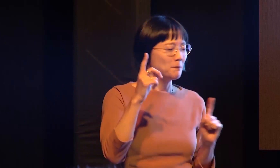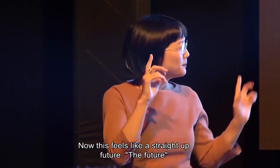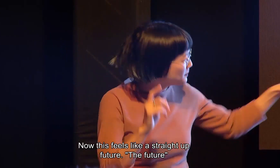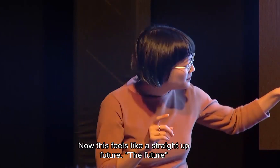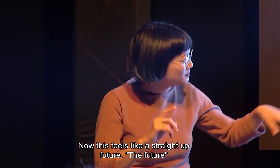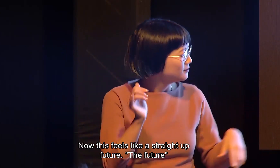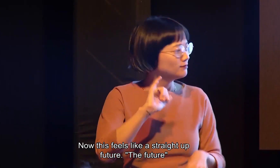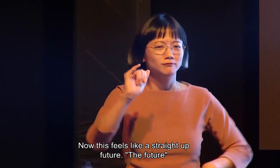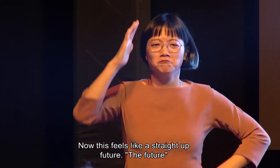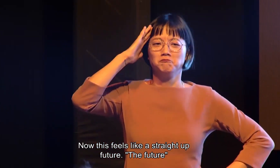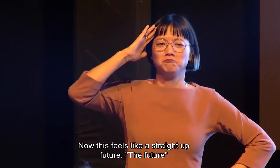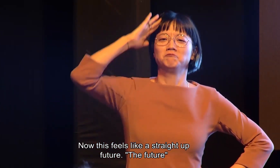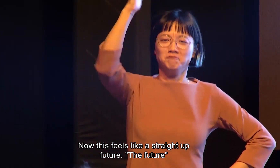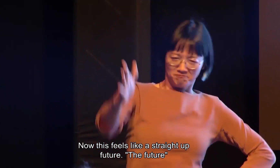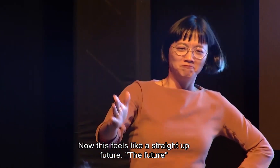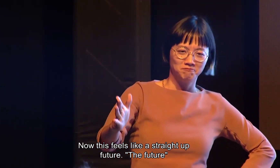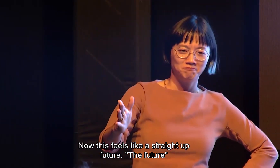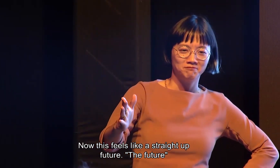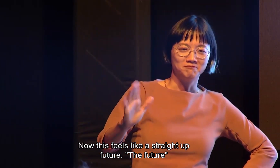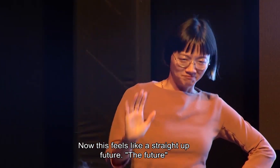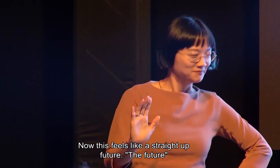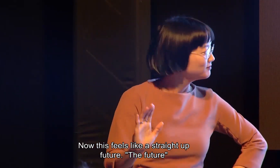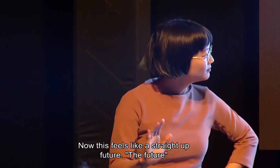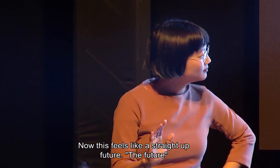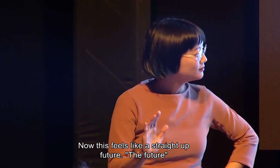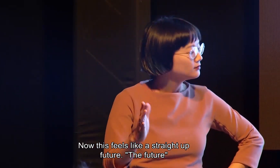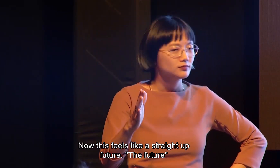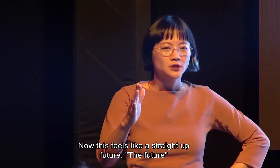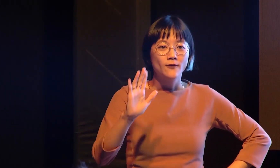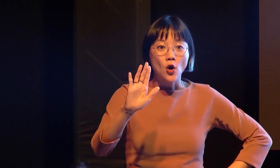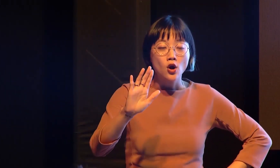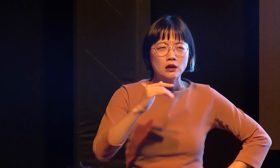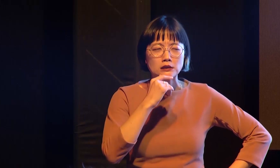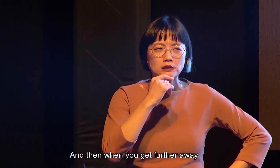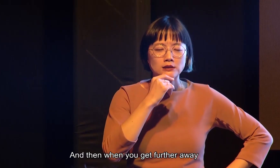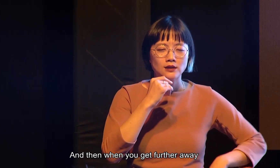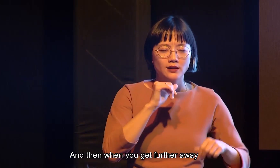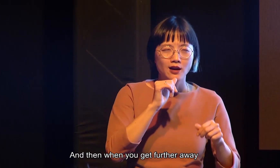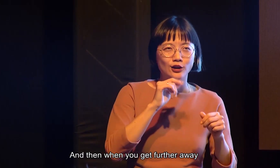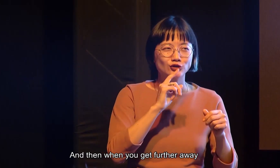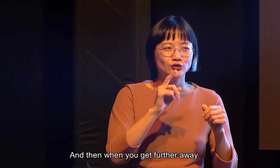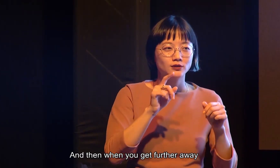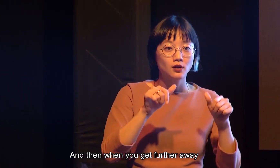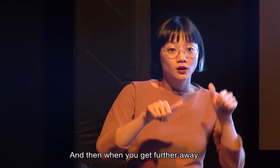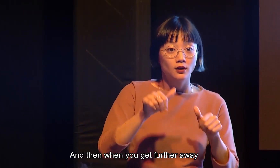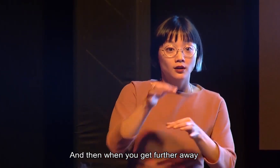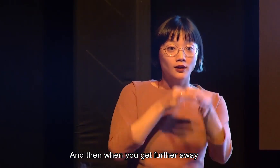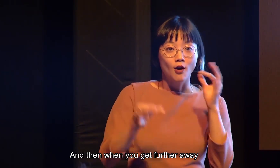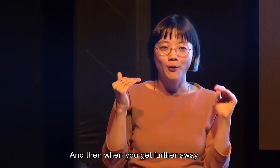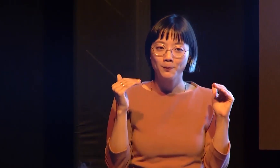Now this feels like a straight up future, the future. And then when you get further away, instead